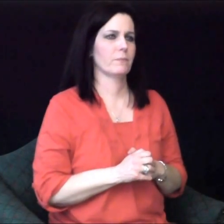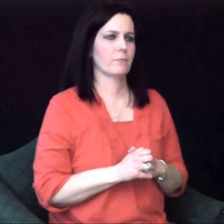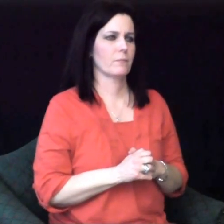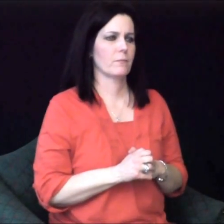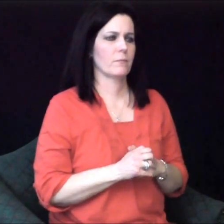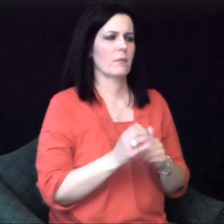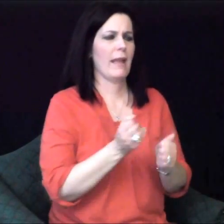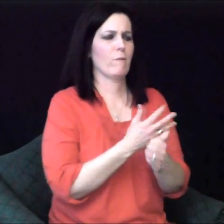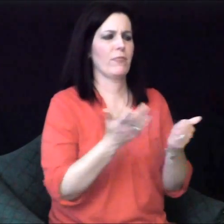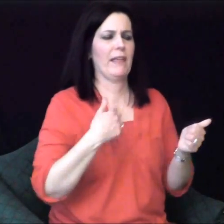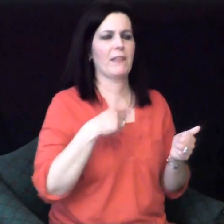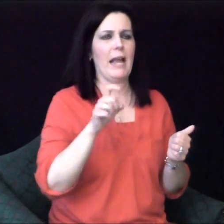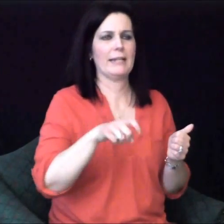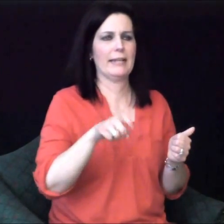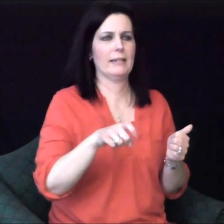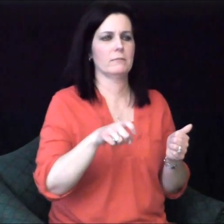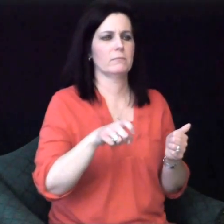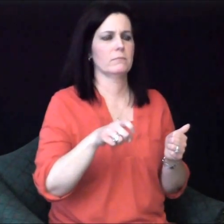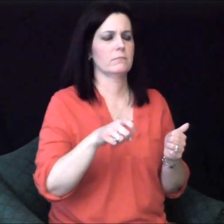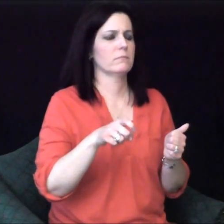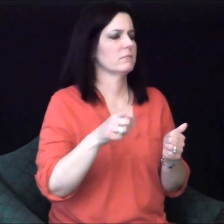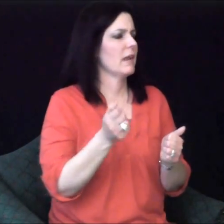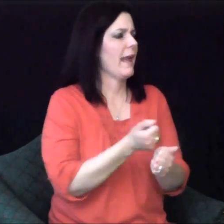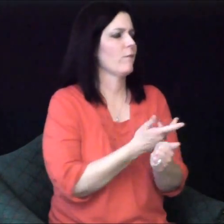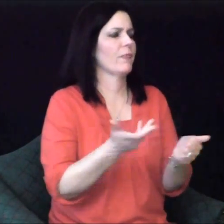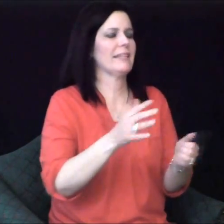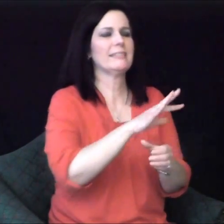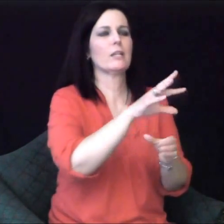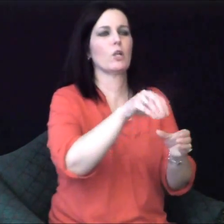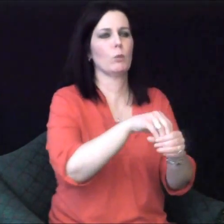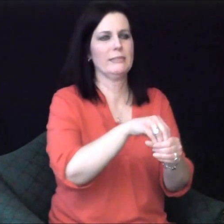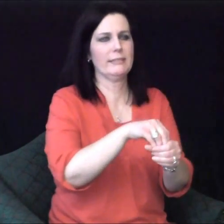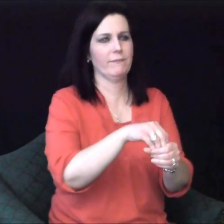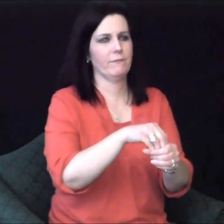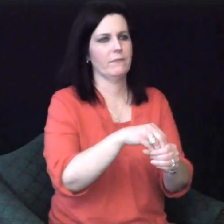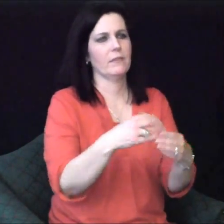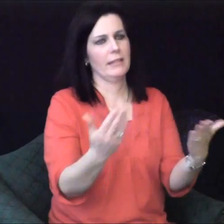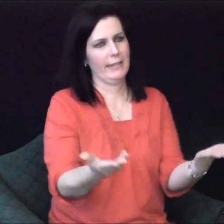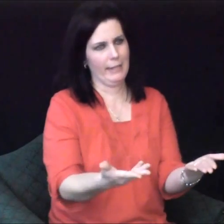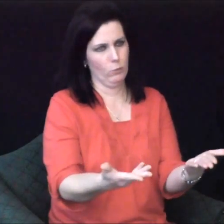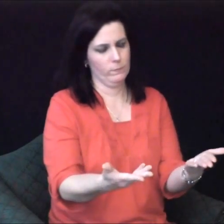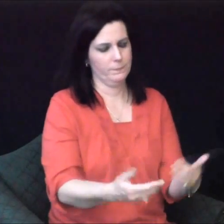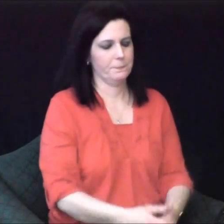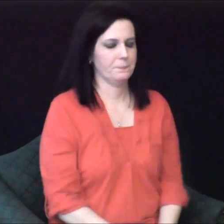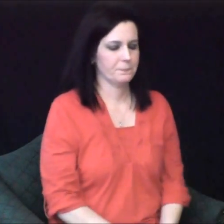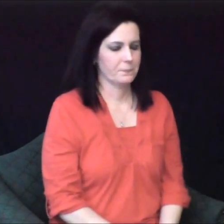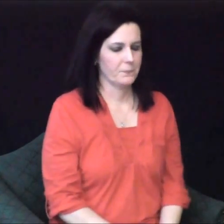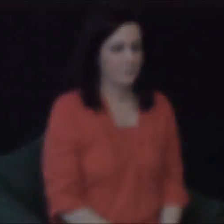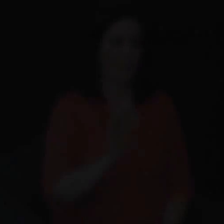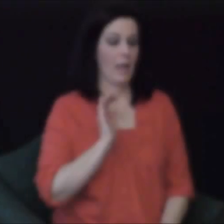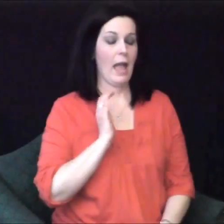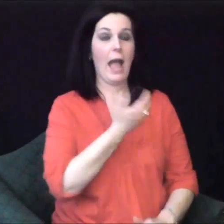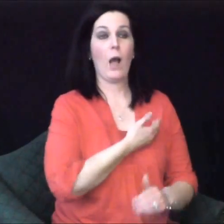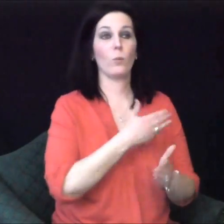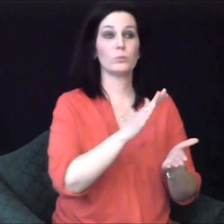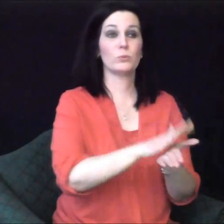there. Everything that I needed. Everything's inclusive here. Our